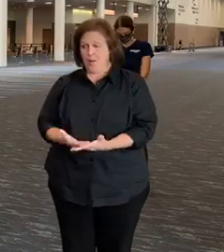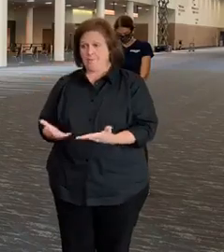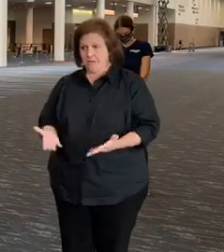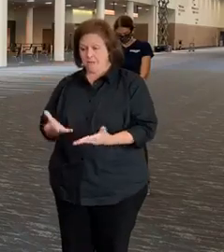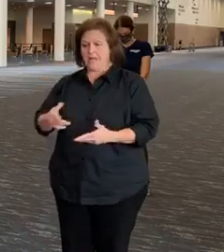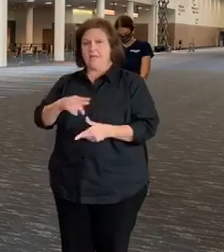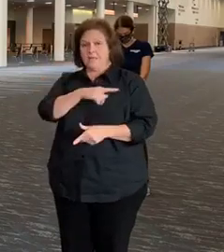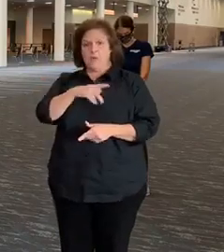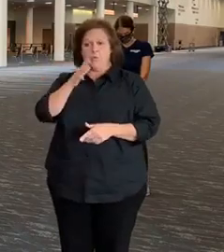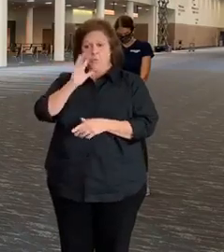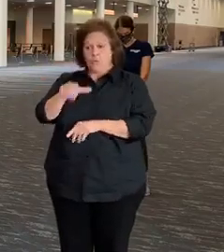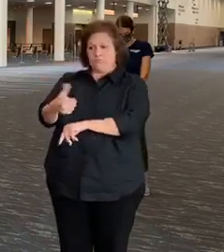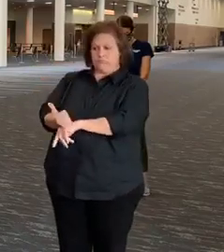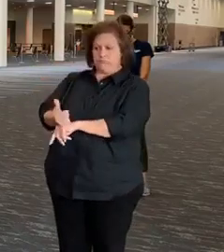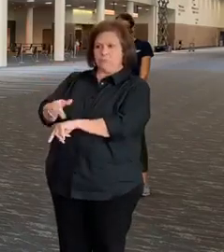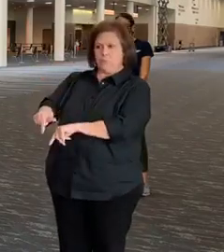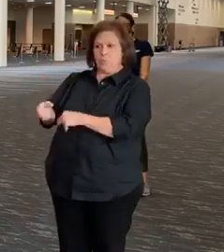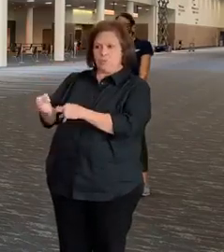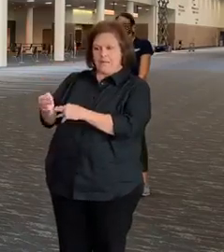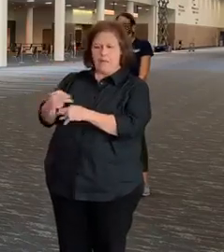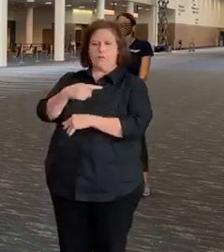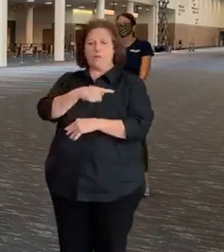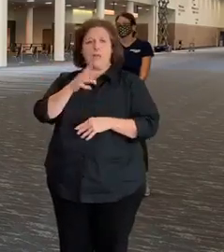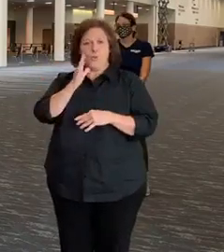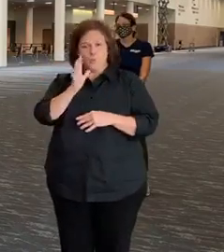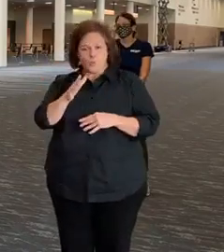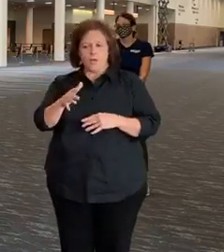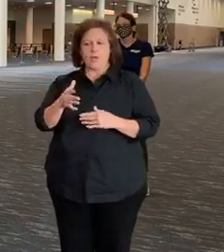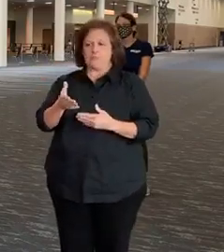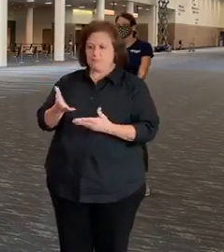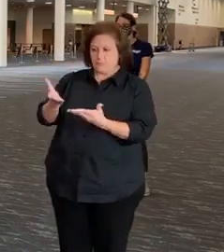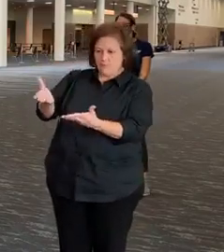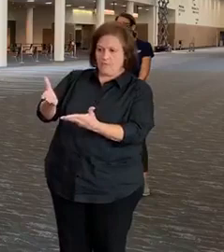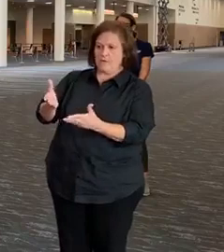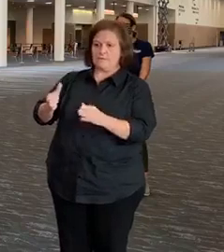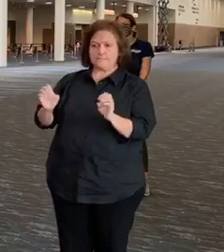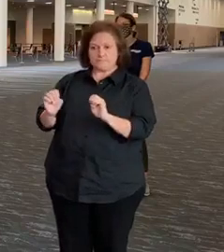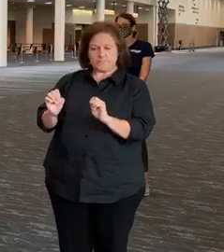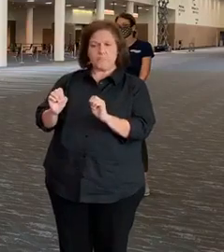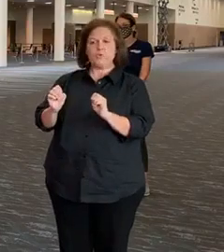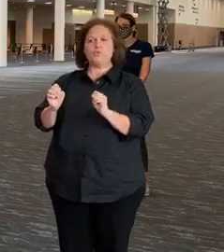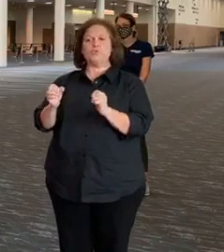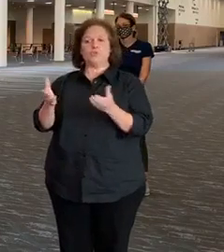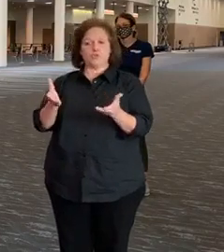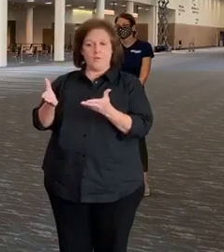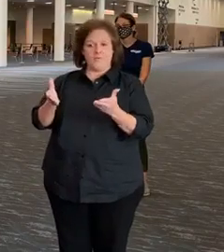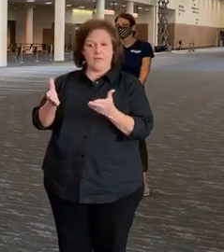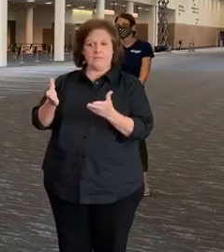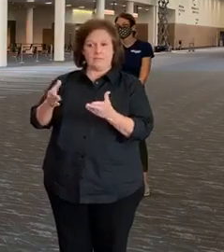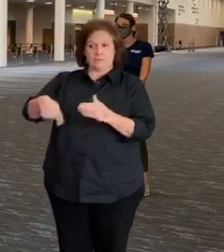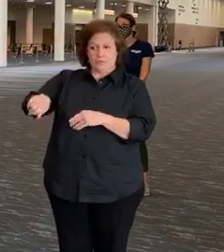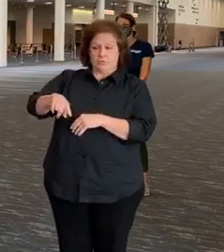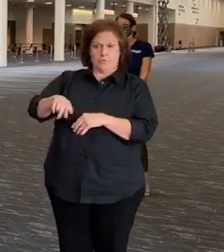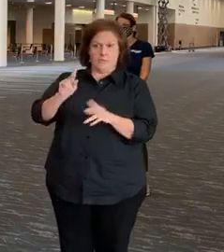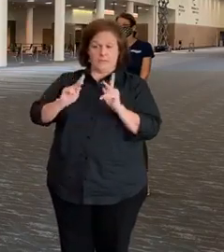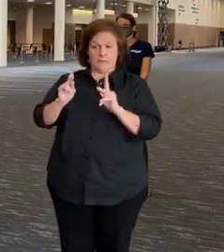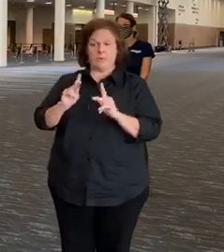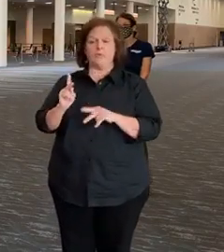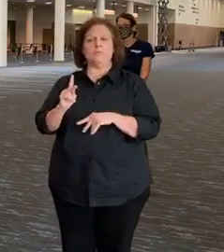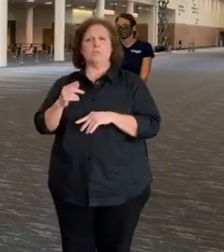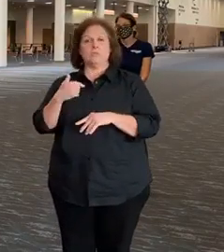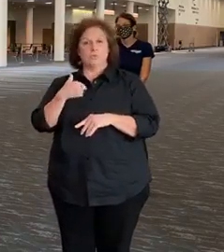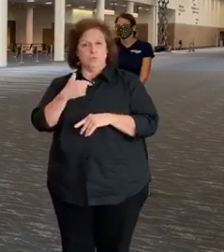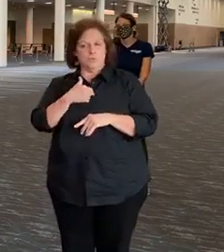and they will be stationed at these hotels. They will provide direct emergency medical support to the hotels, which is a good thing. As the mayor said, we've